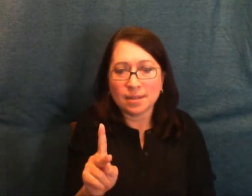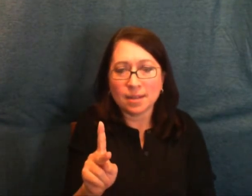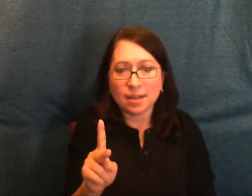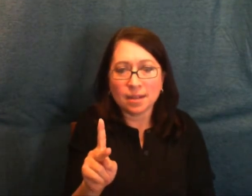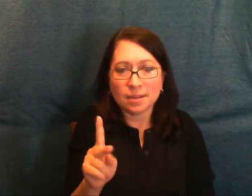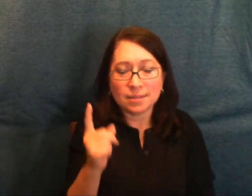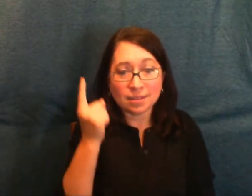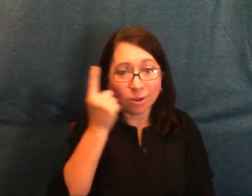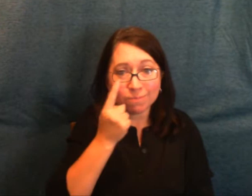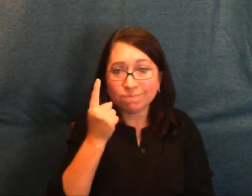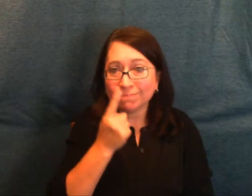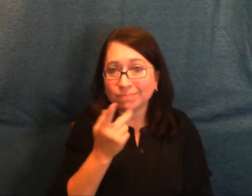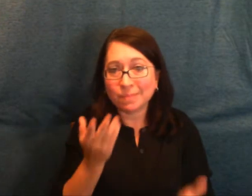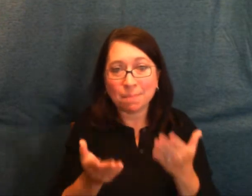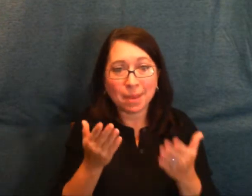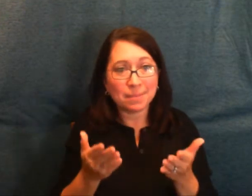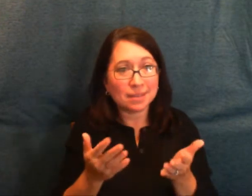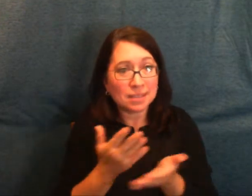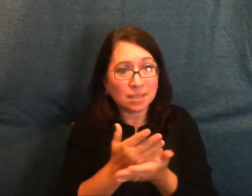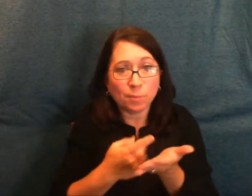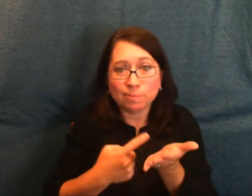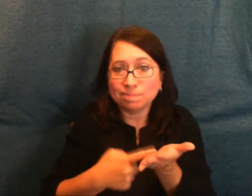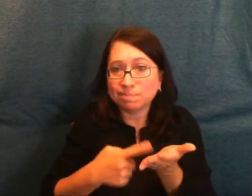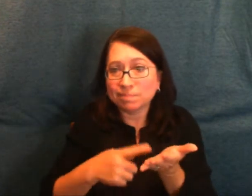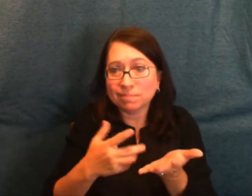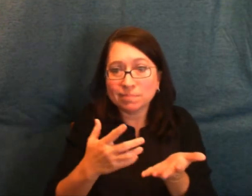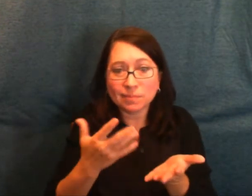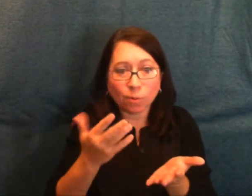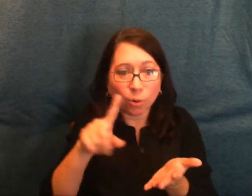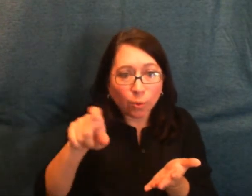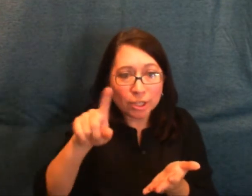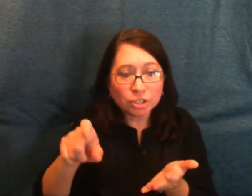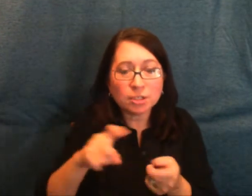I'm sure there may be some questions. We just want to get the word out there.